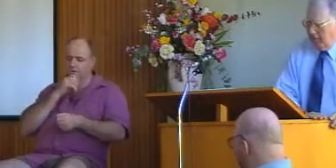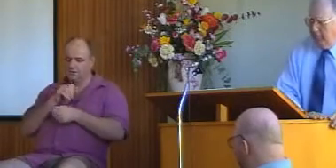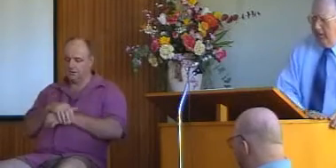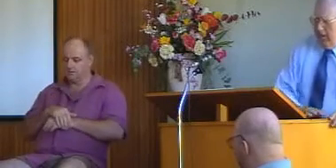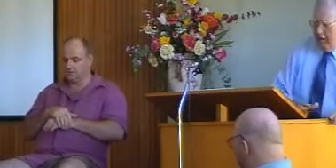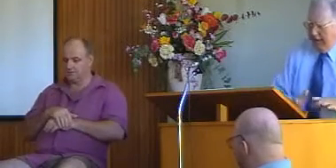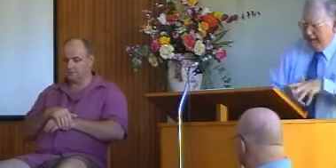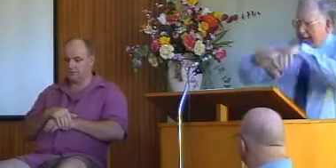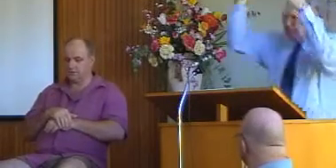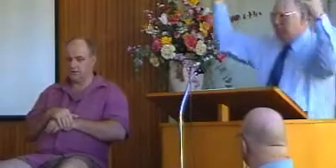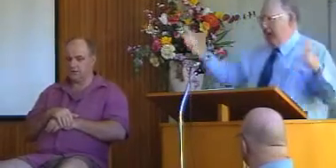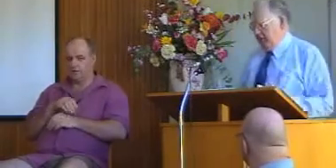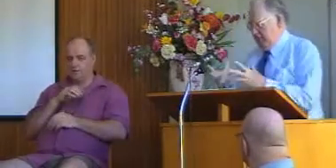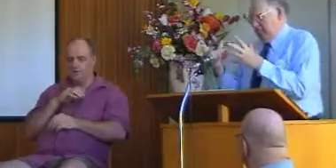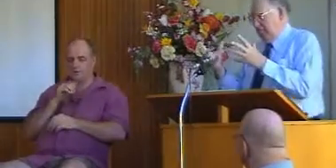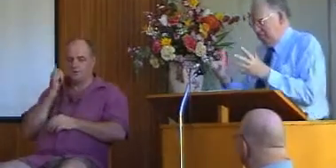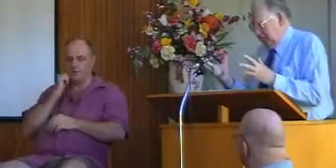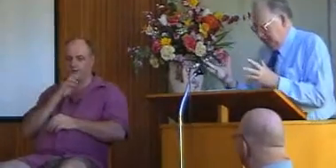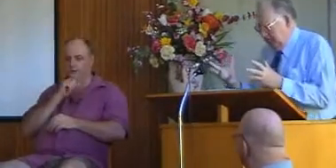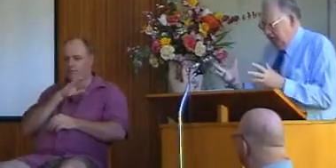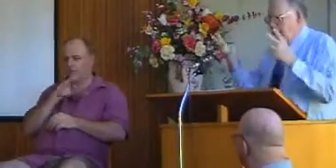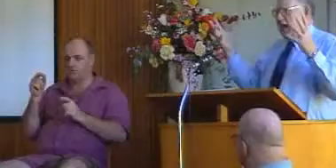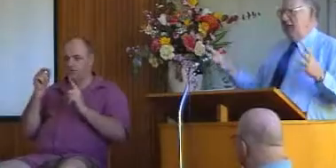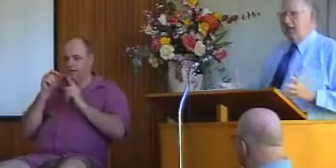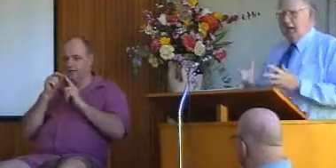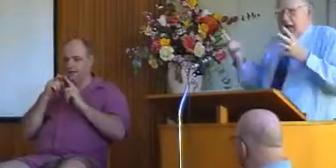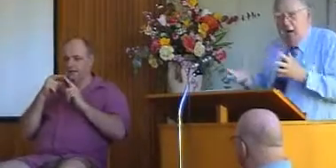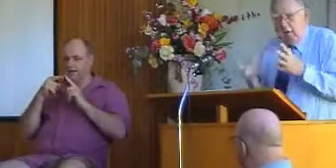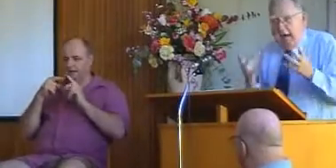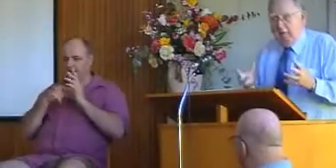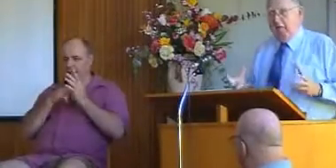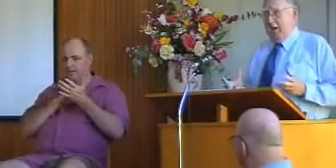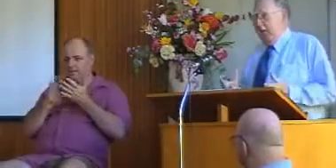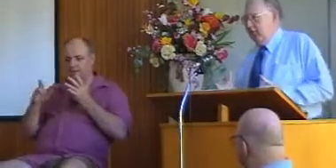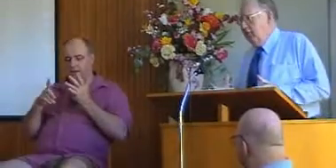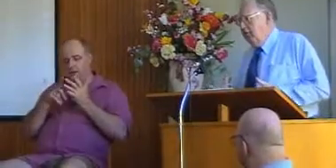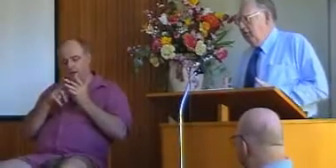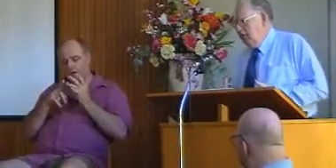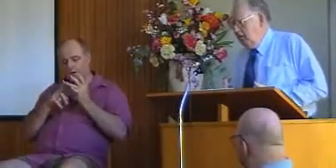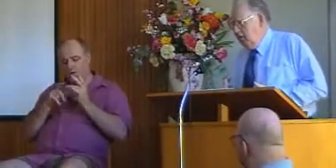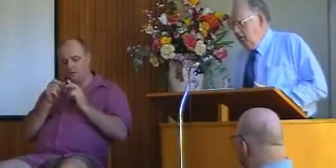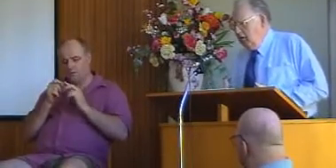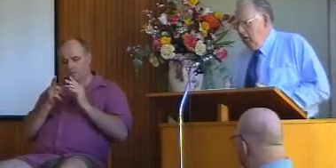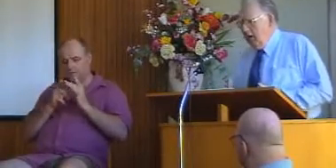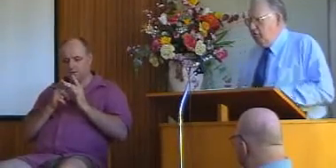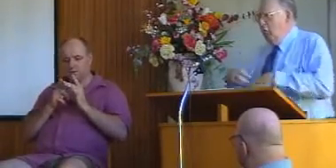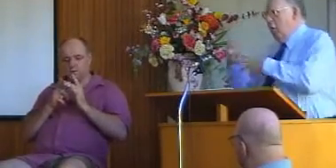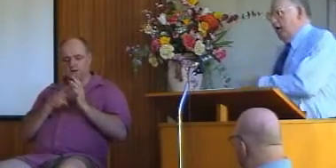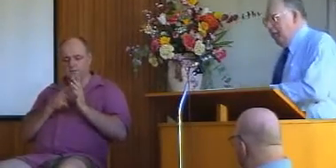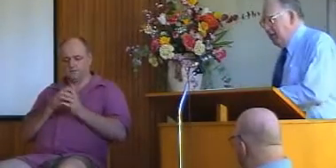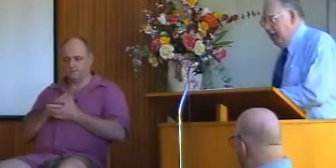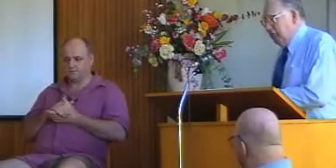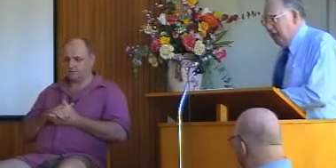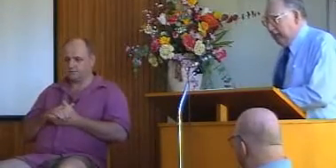story. And that captivated me. And I started to think of a couple of things. One is,